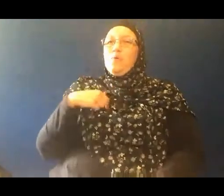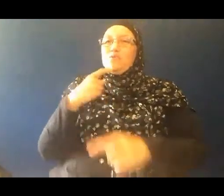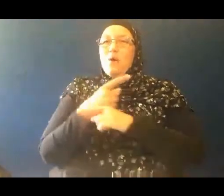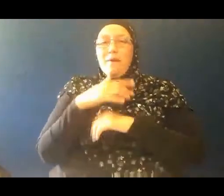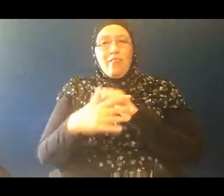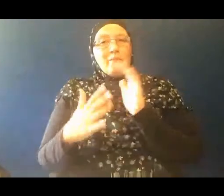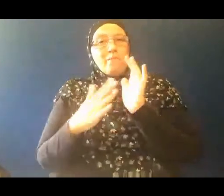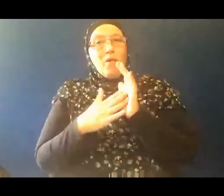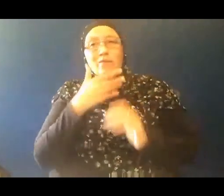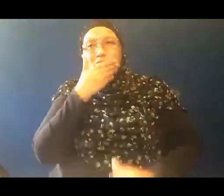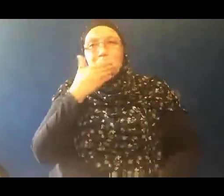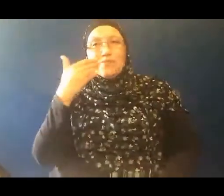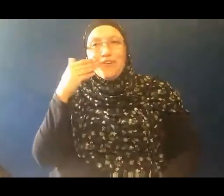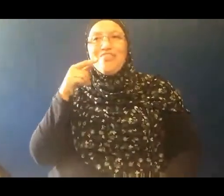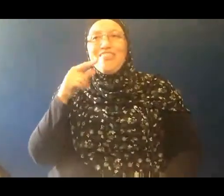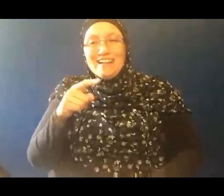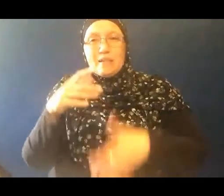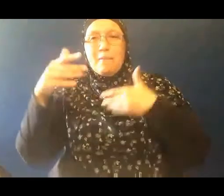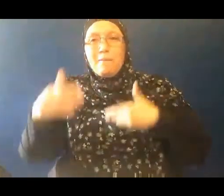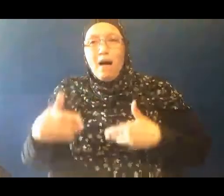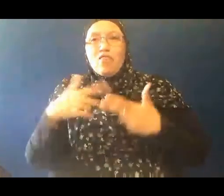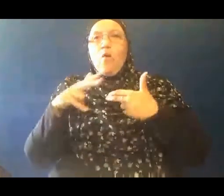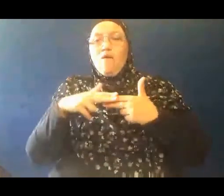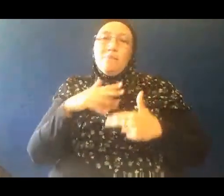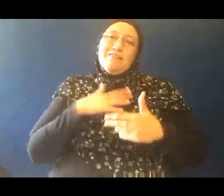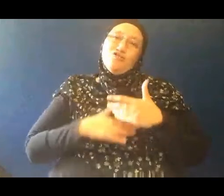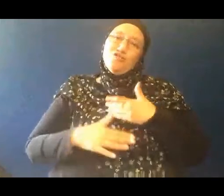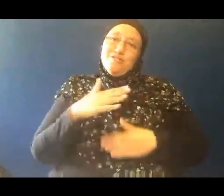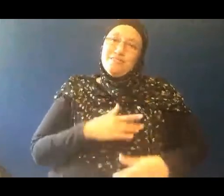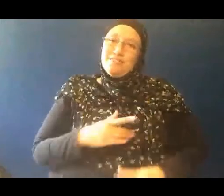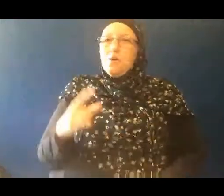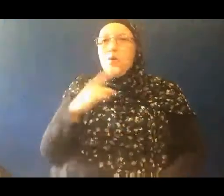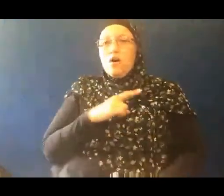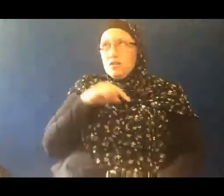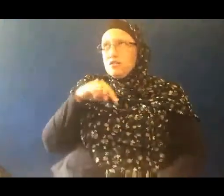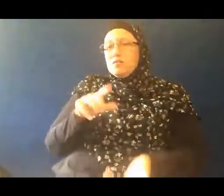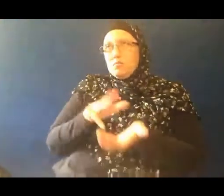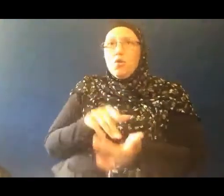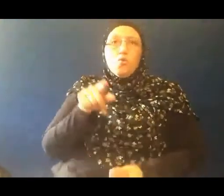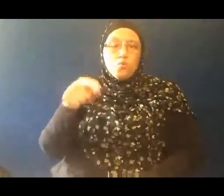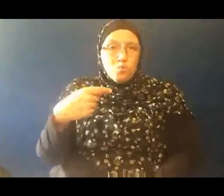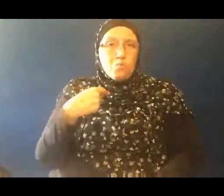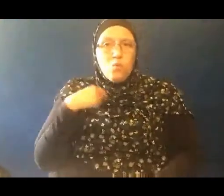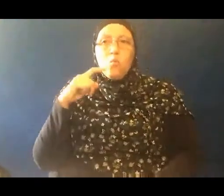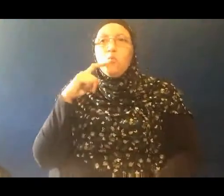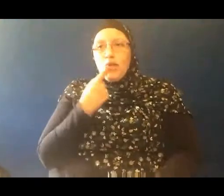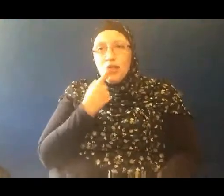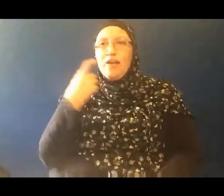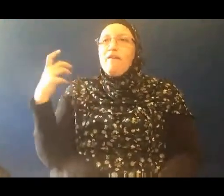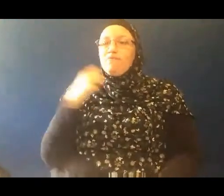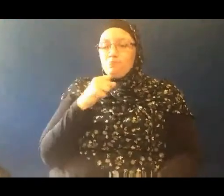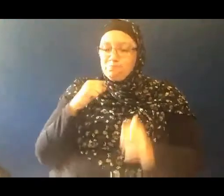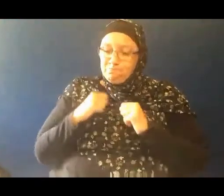month of patience. Because this is the month that you and I are expected to